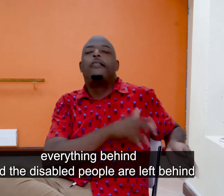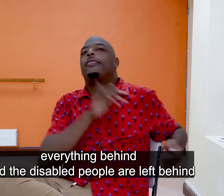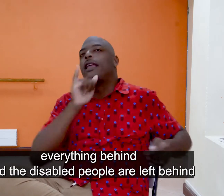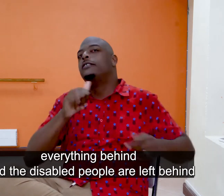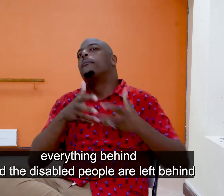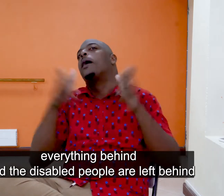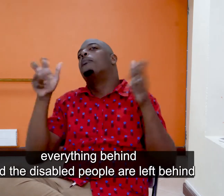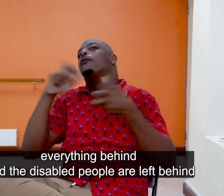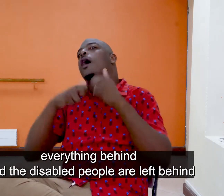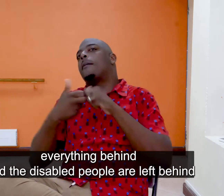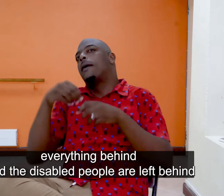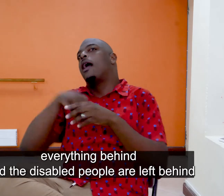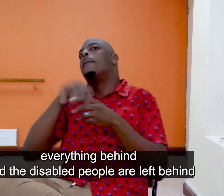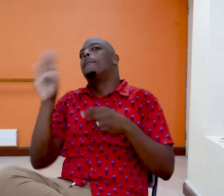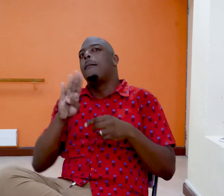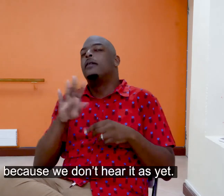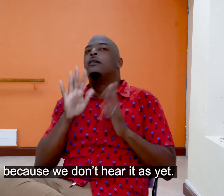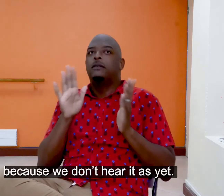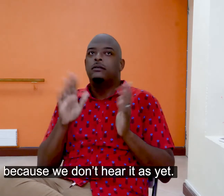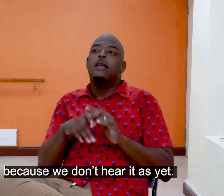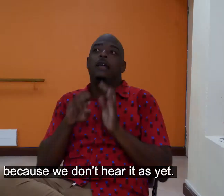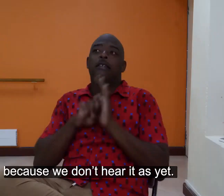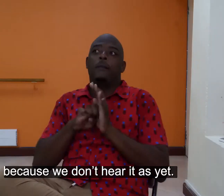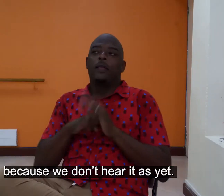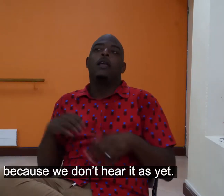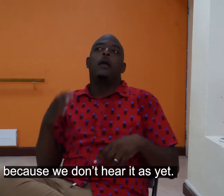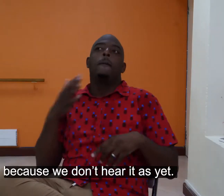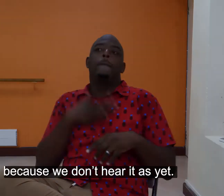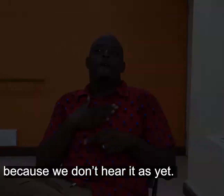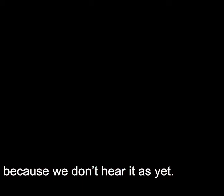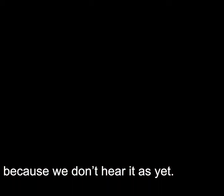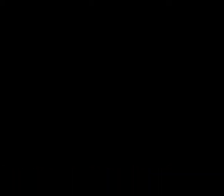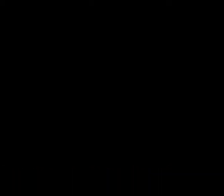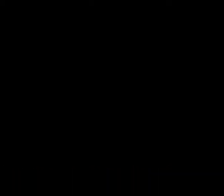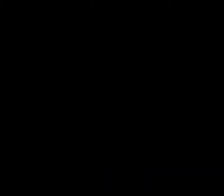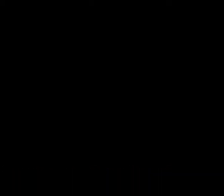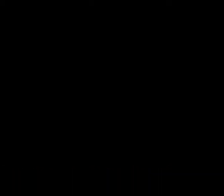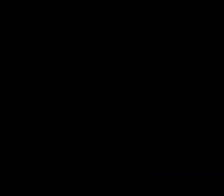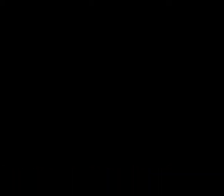disabled people are left behind because we don't hear it as yet.